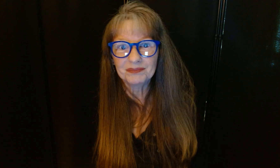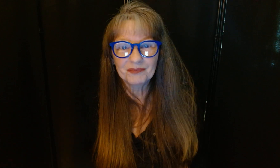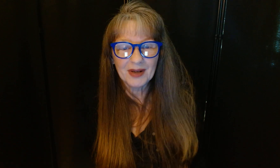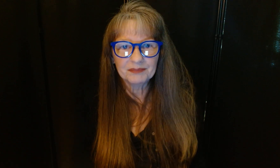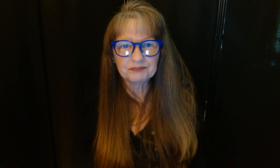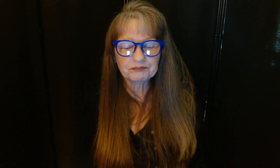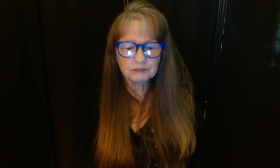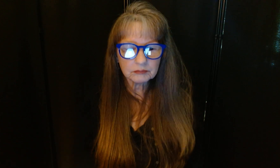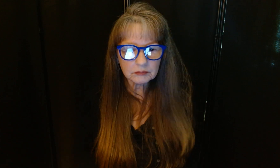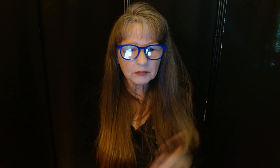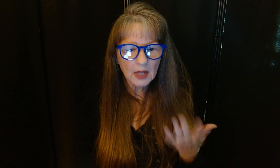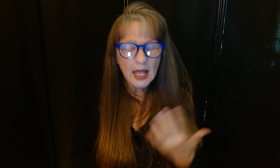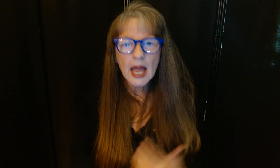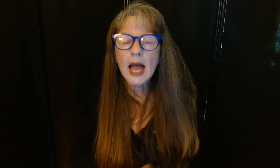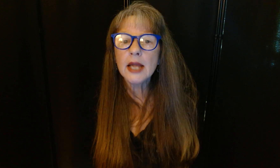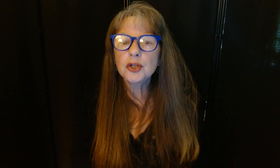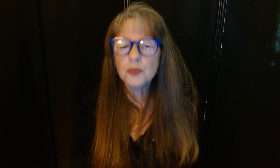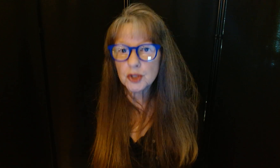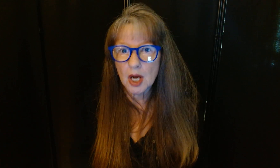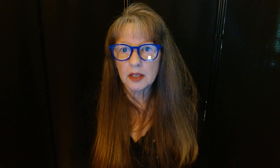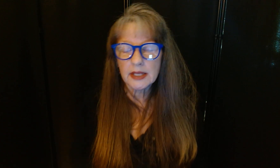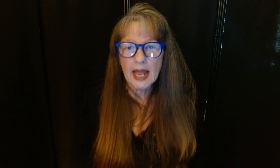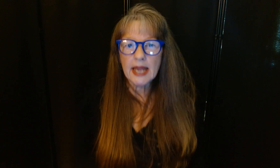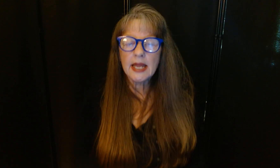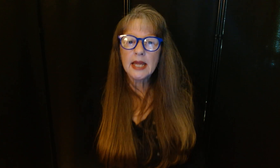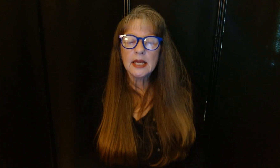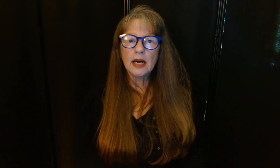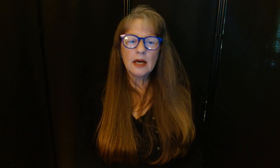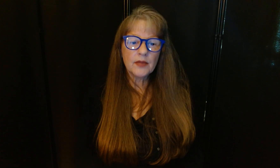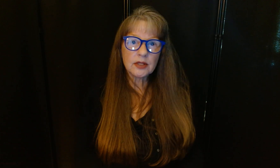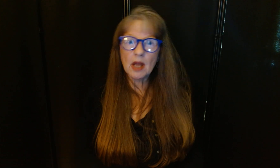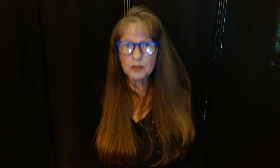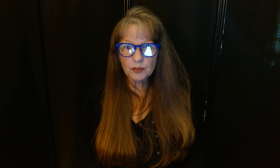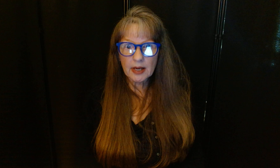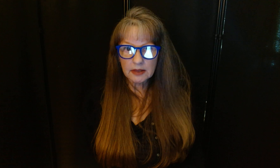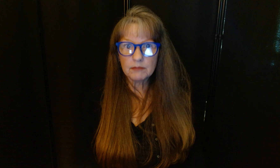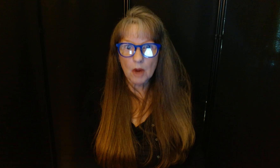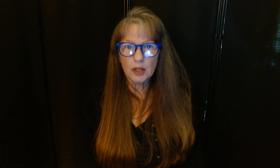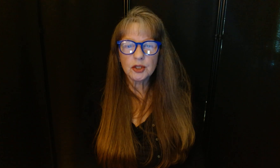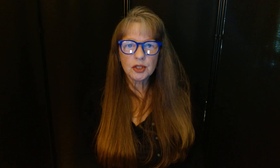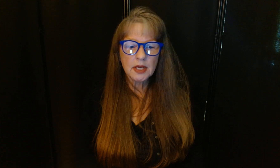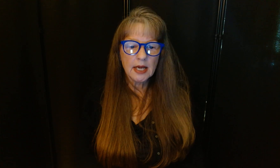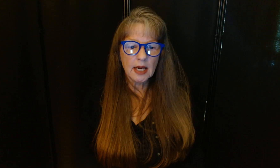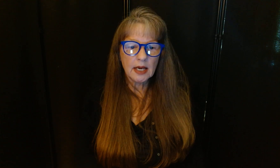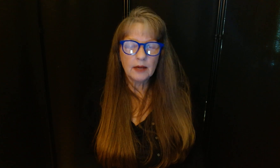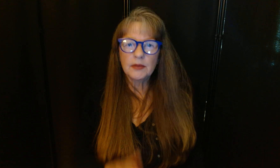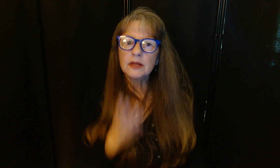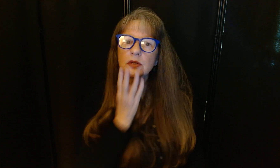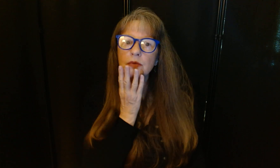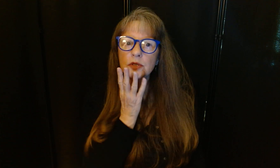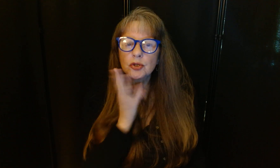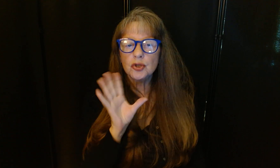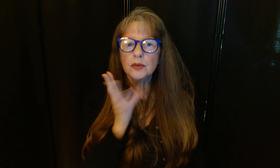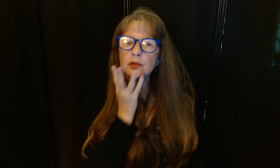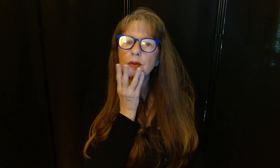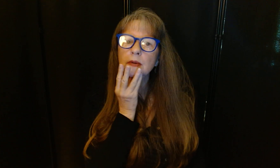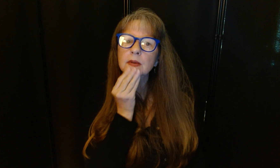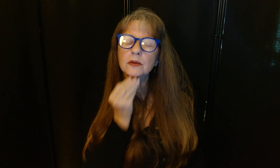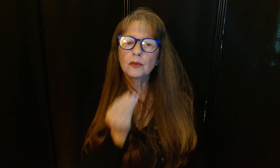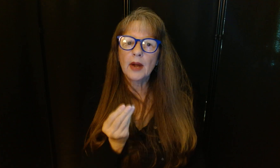right? A Jewish holiday that comes around in March. And so this is Jewish, where you're grabbing